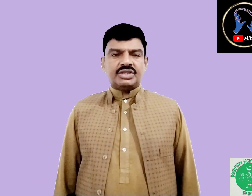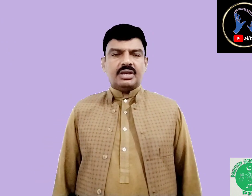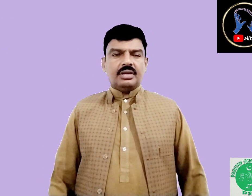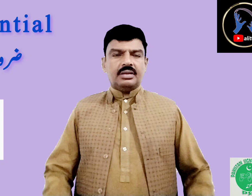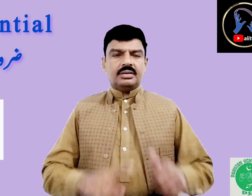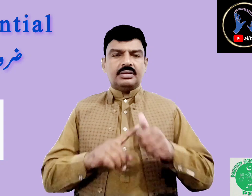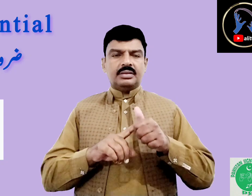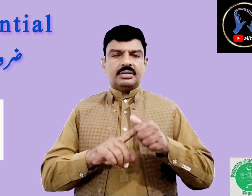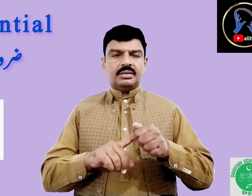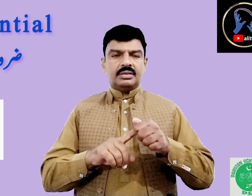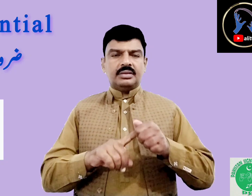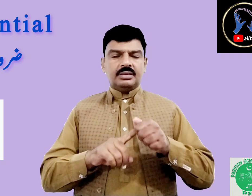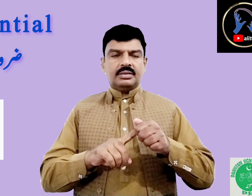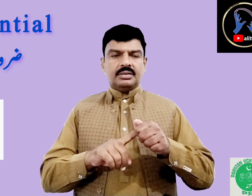essential